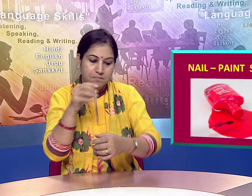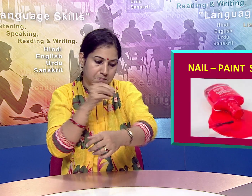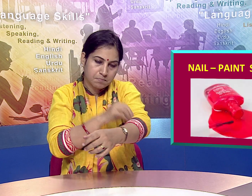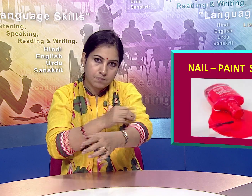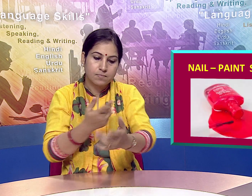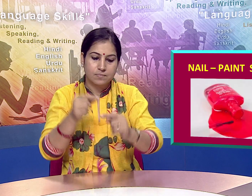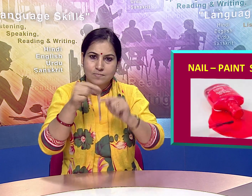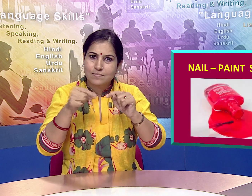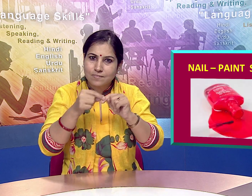nail polish,